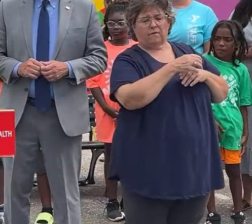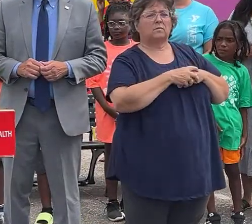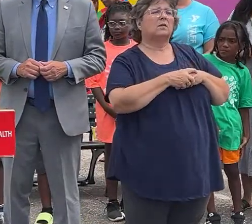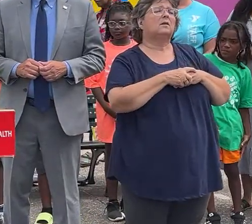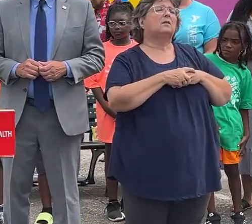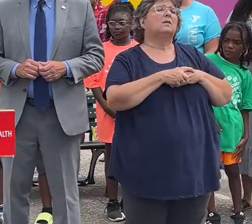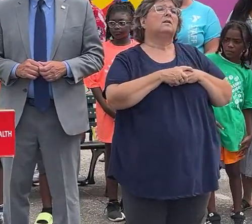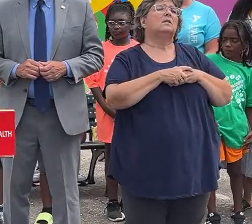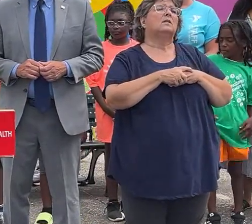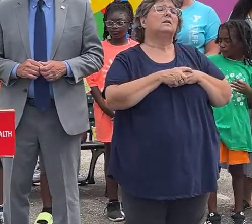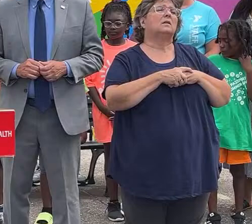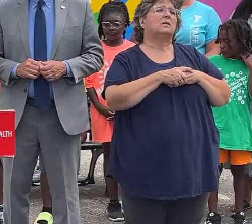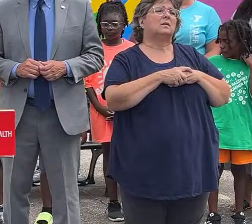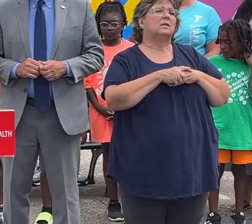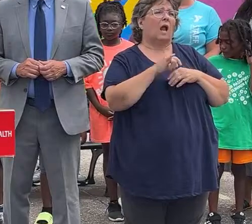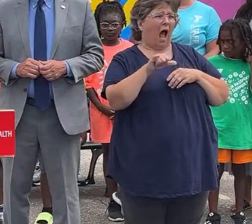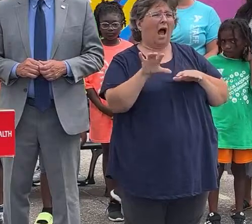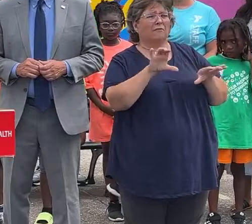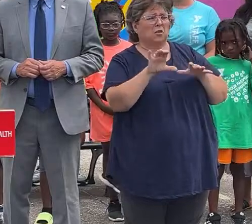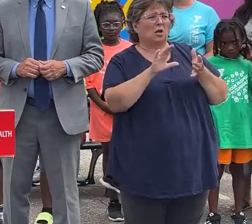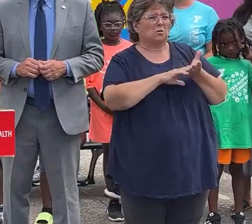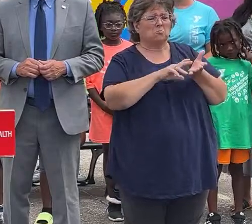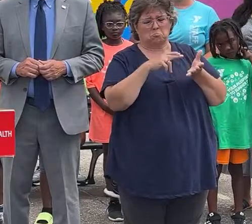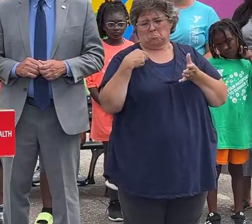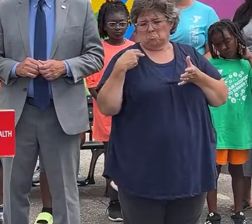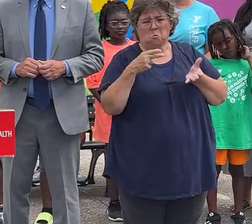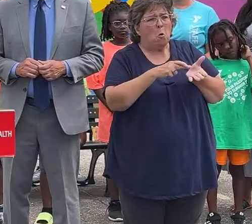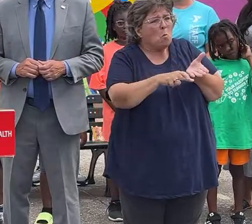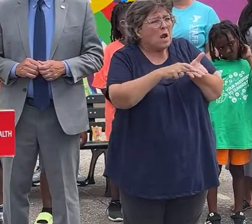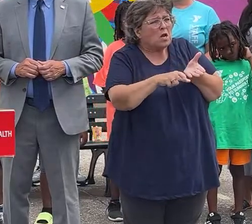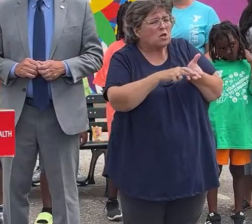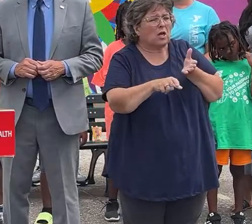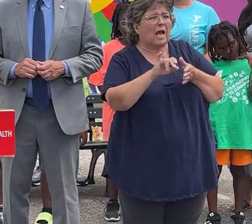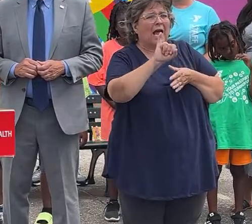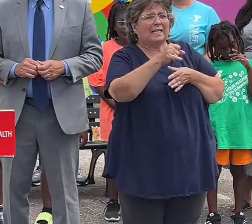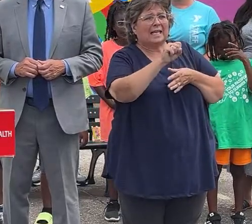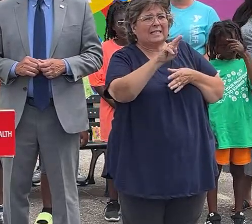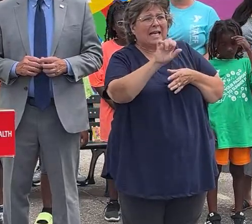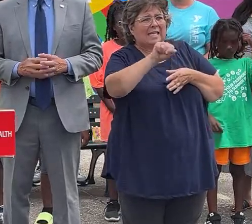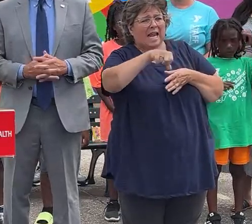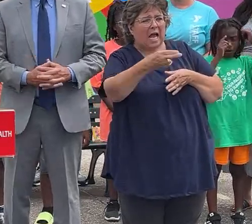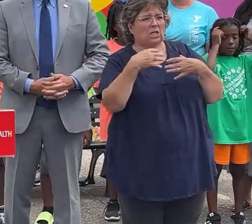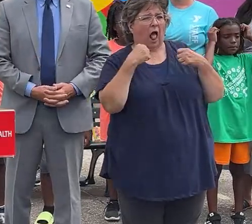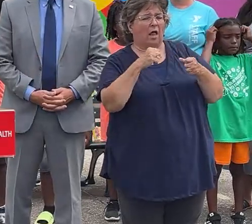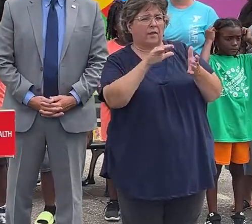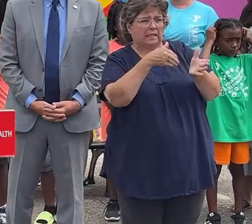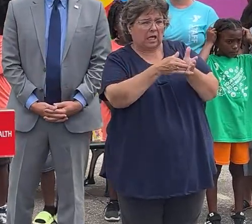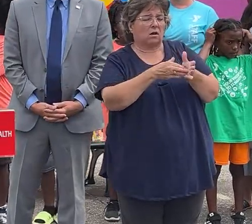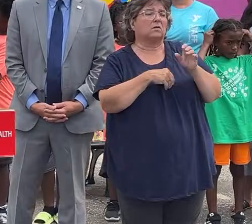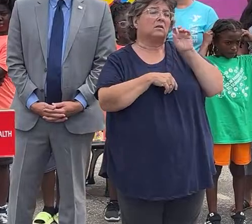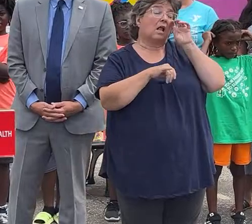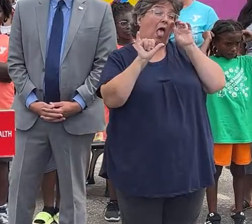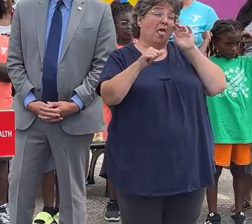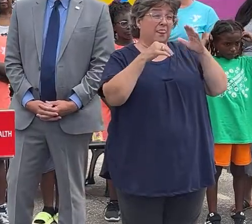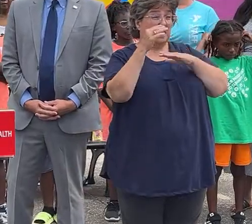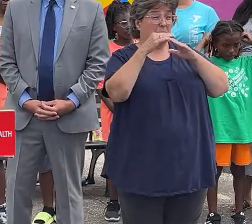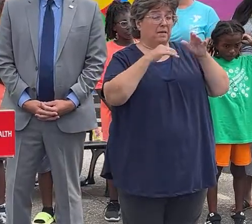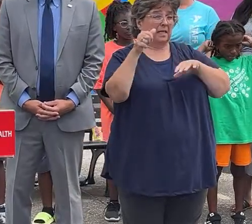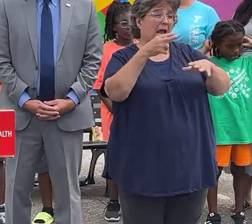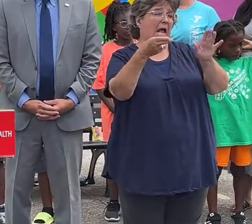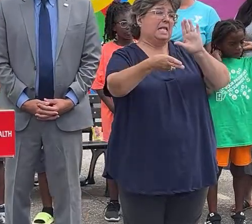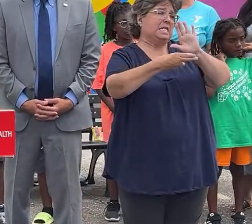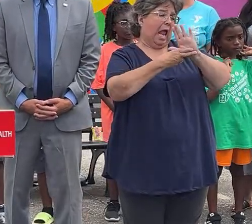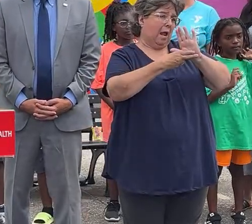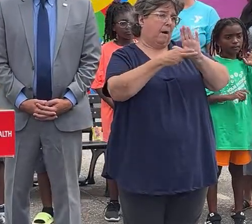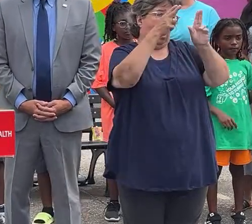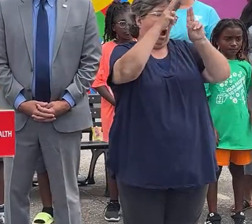So and I've done some historical research on our Jesse Nash Healthcare Center. And so actually this building was named